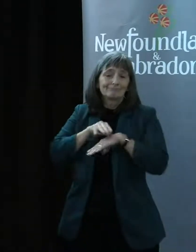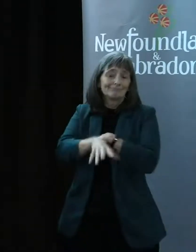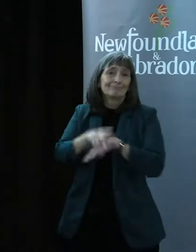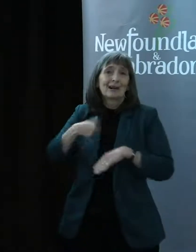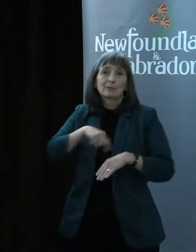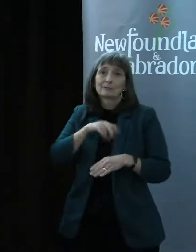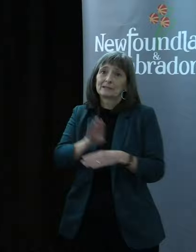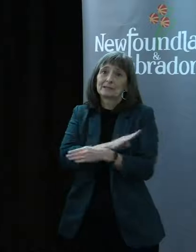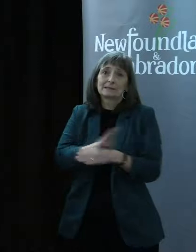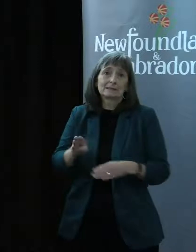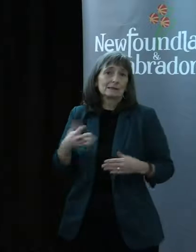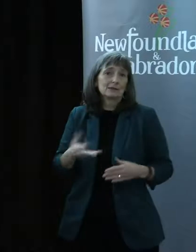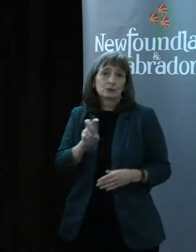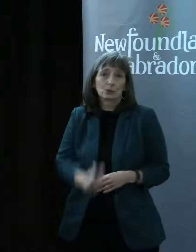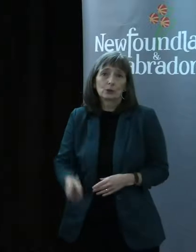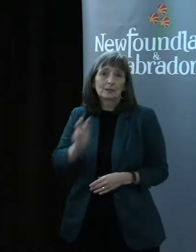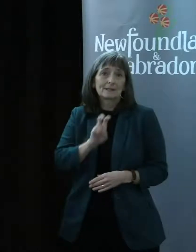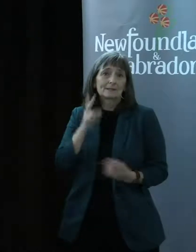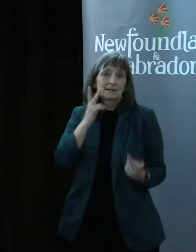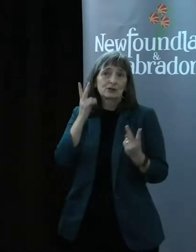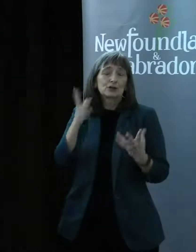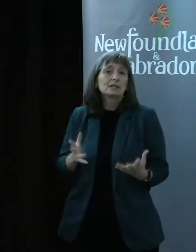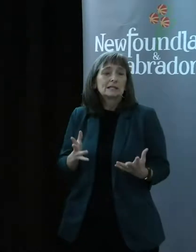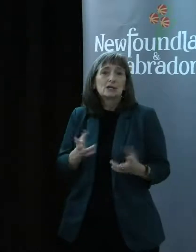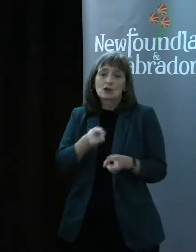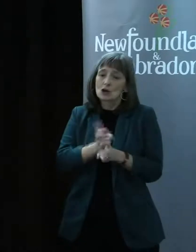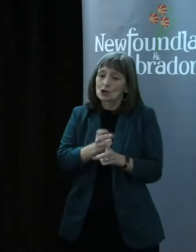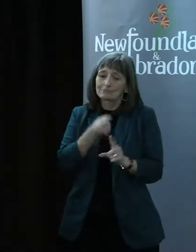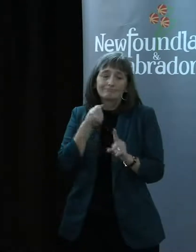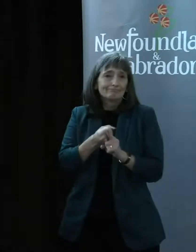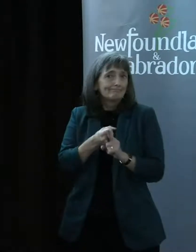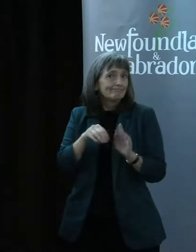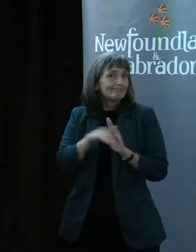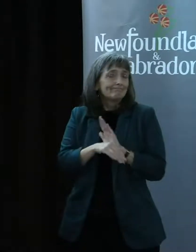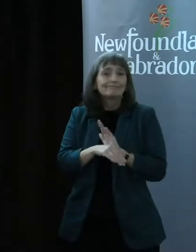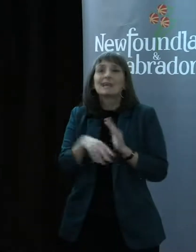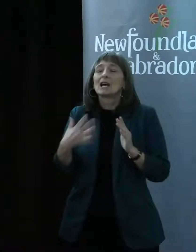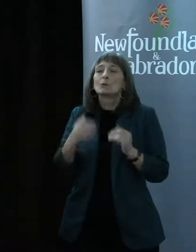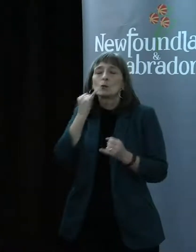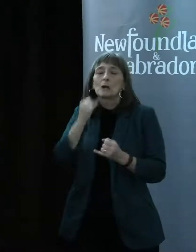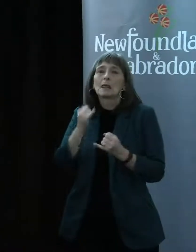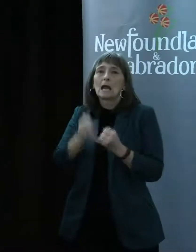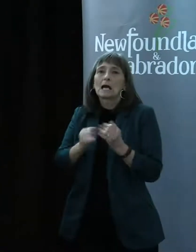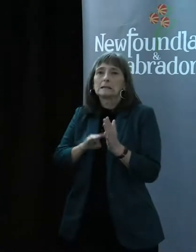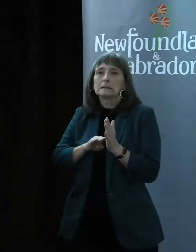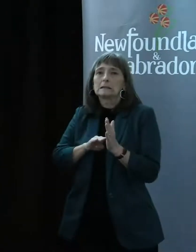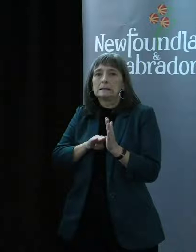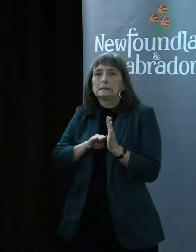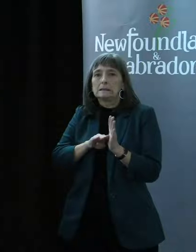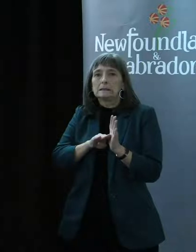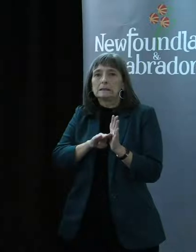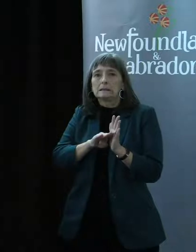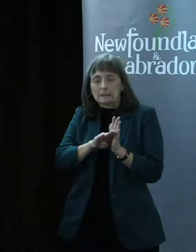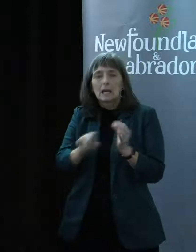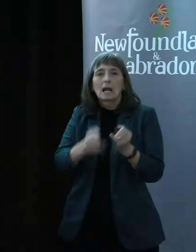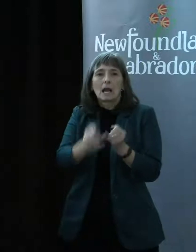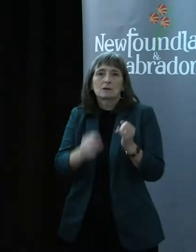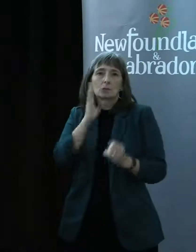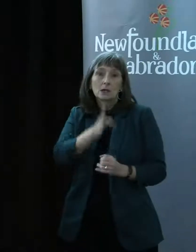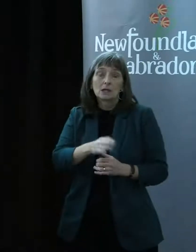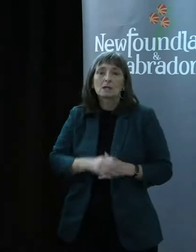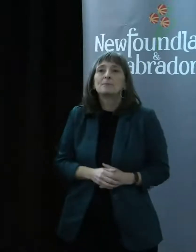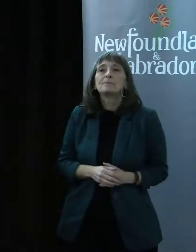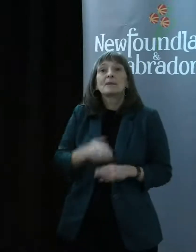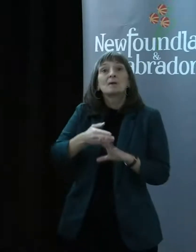to our industry. It was the hardest hit sector, and it will be the last to fully recover. For nearly a decade